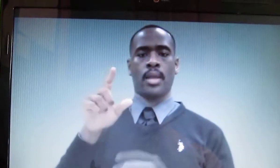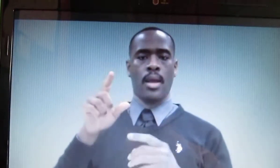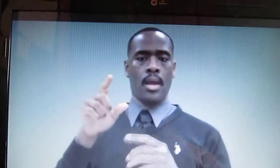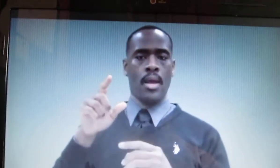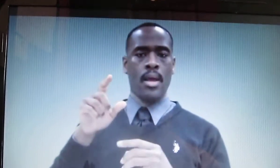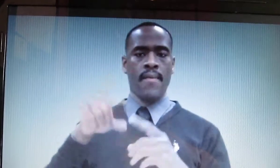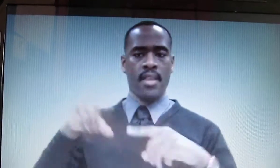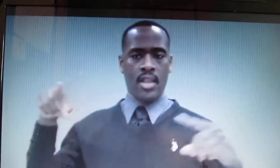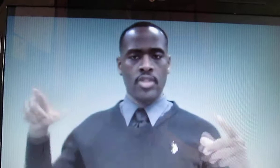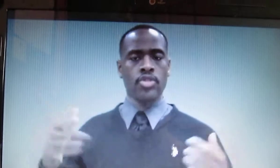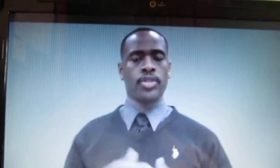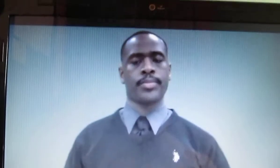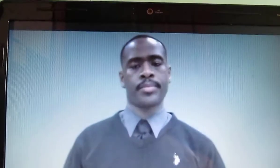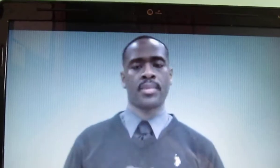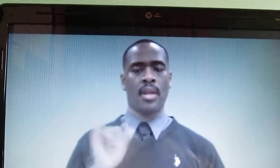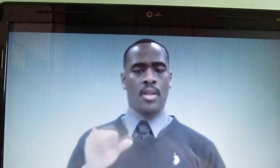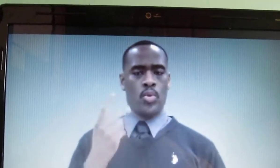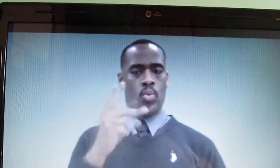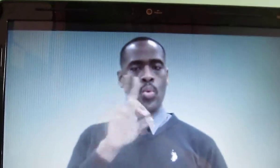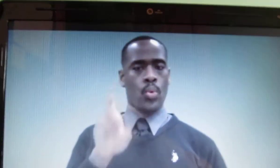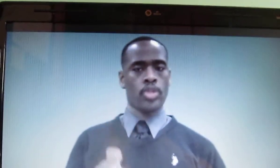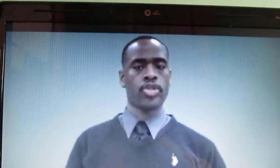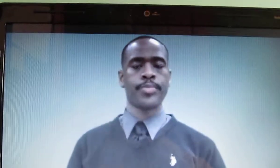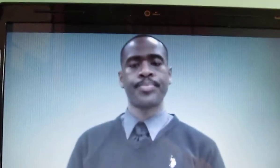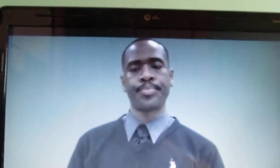black ASL from the other sign languages?